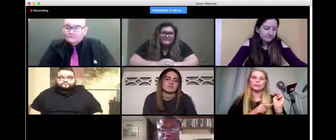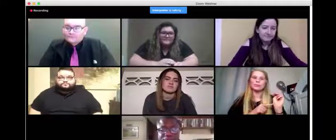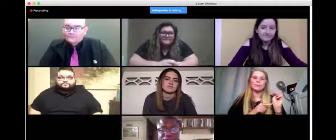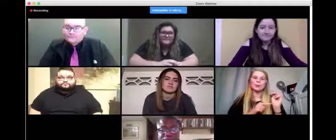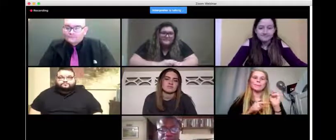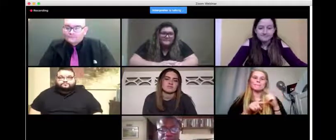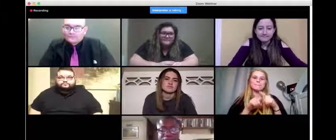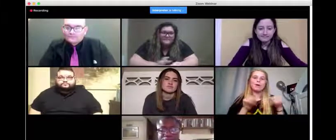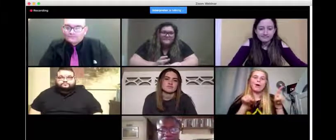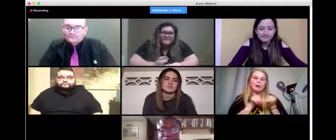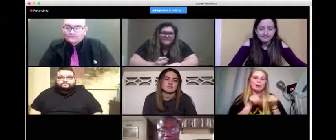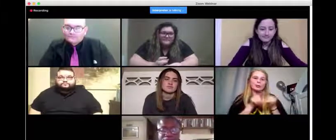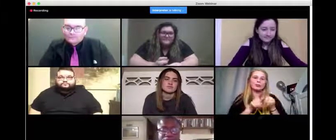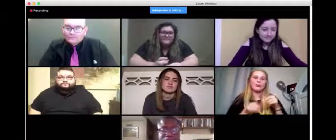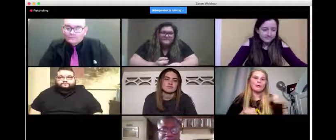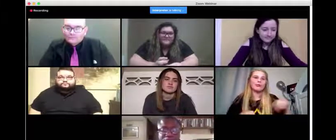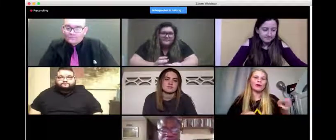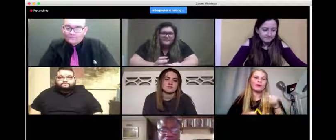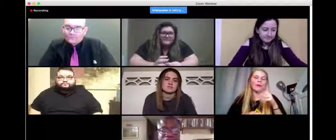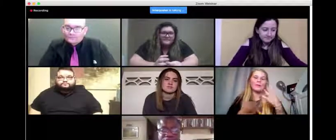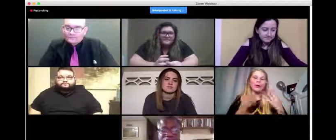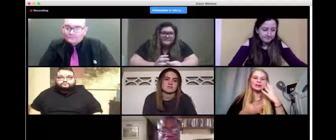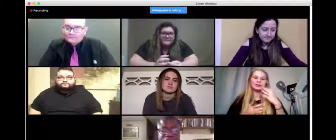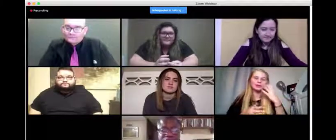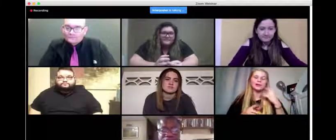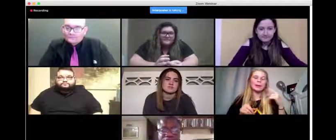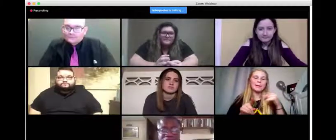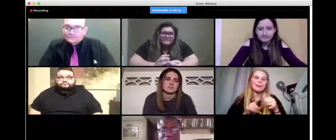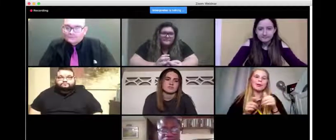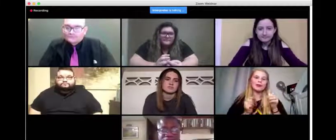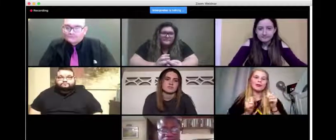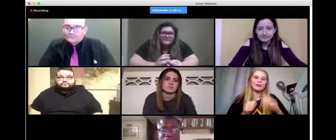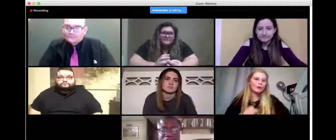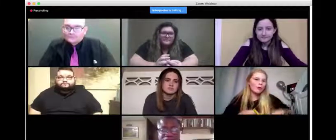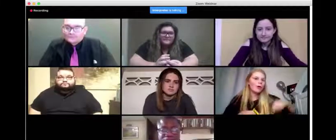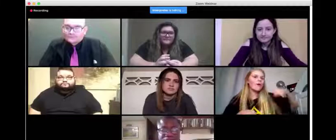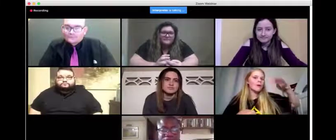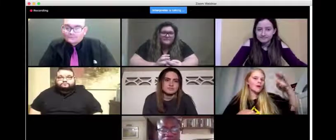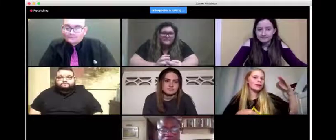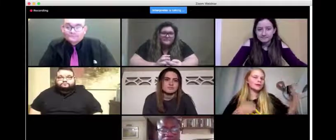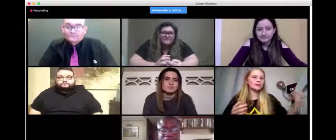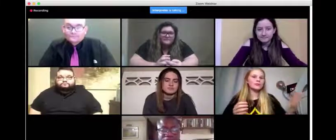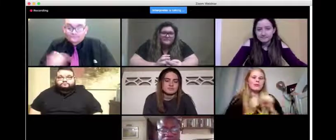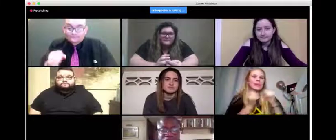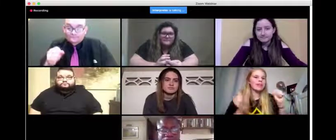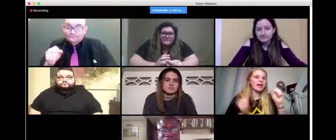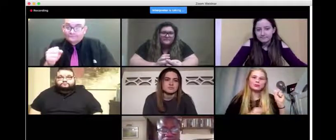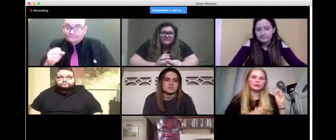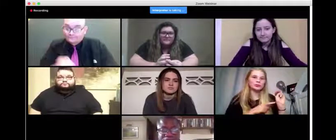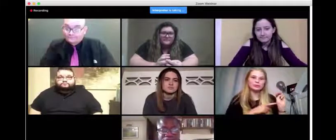bullying. We have experienced it growing up, but even before social media. Myself going into public